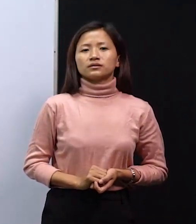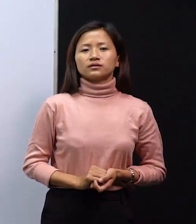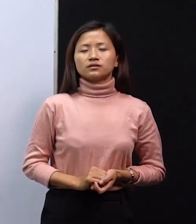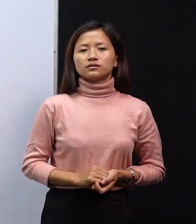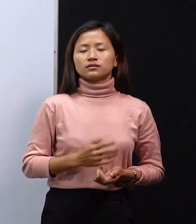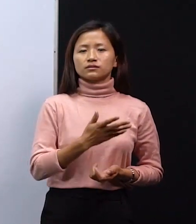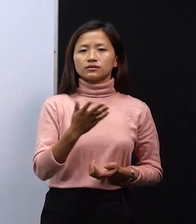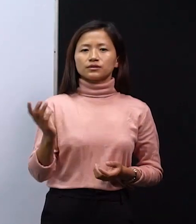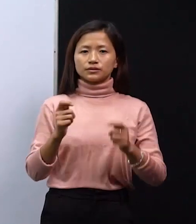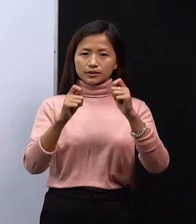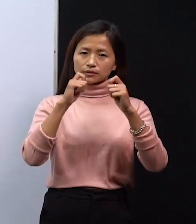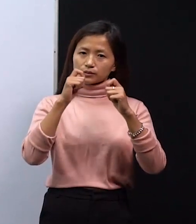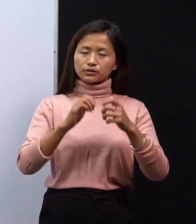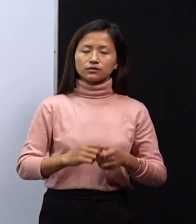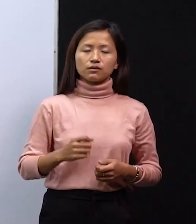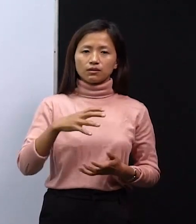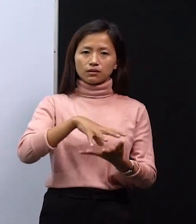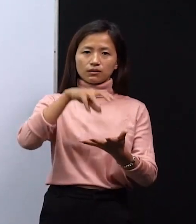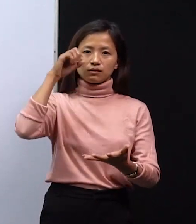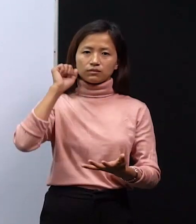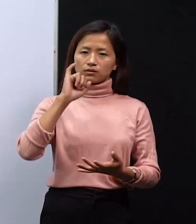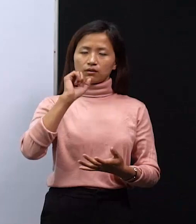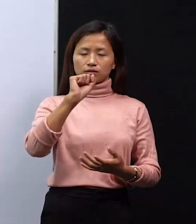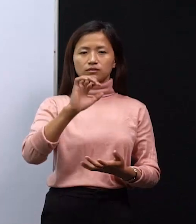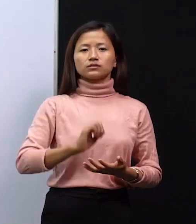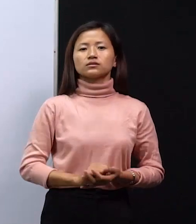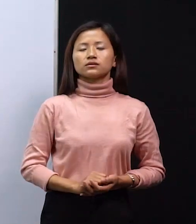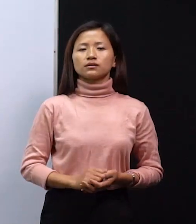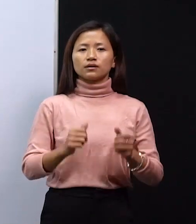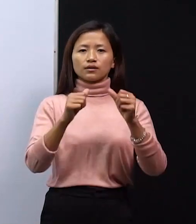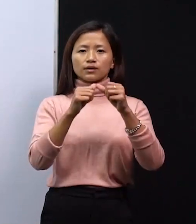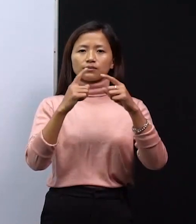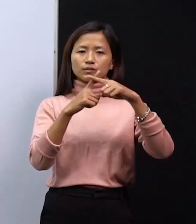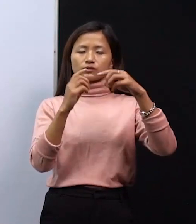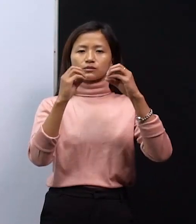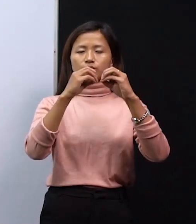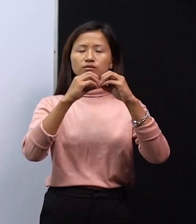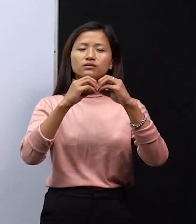Now there is an expression that we have learned, identity, a plus b